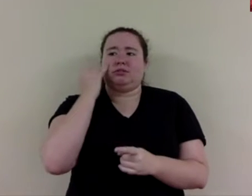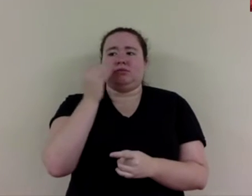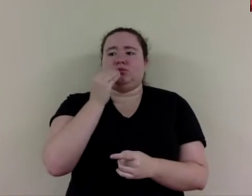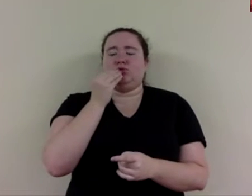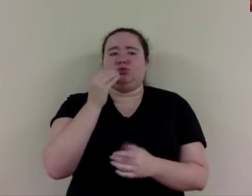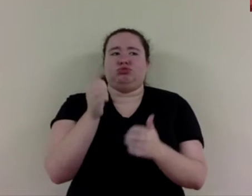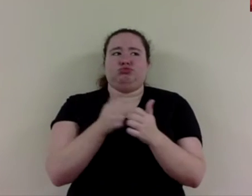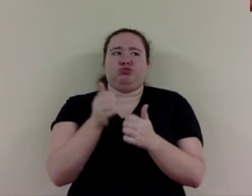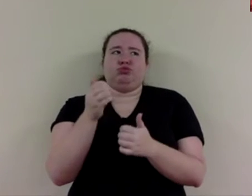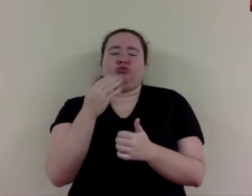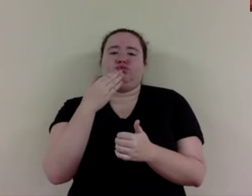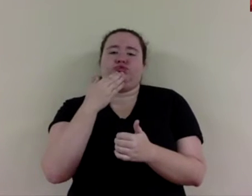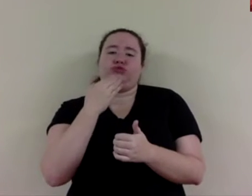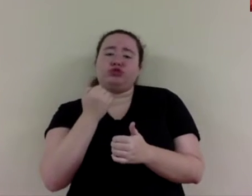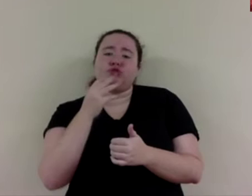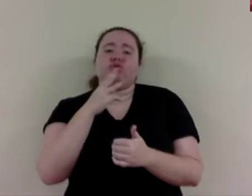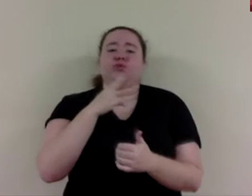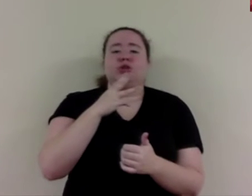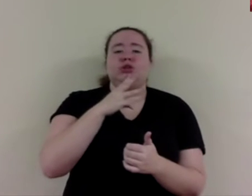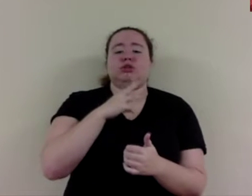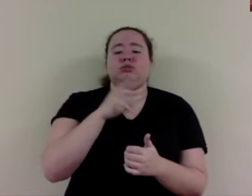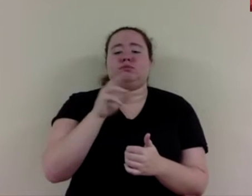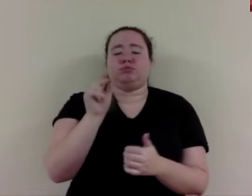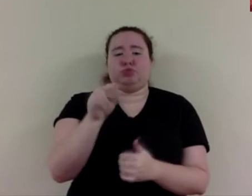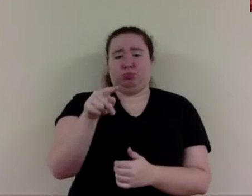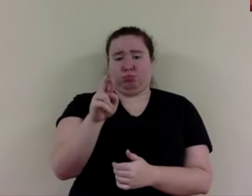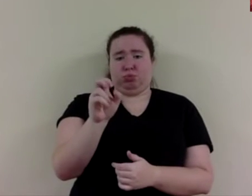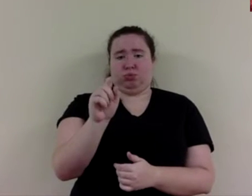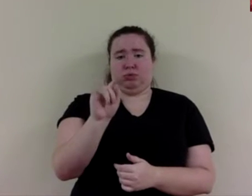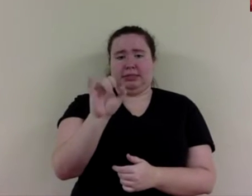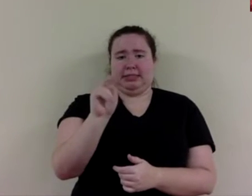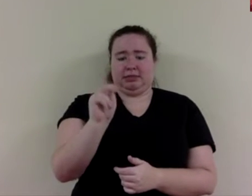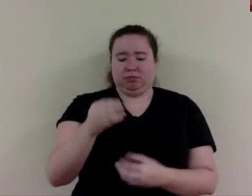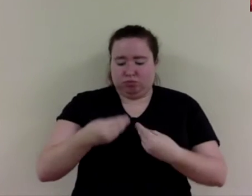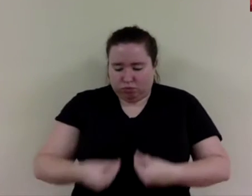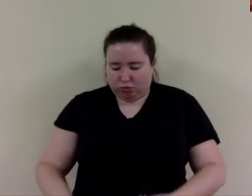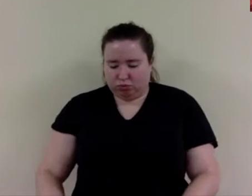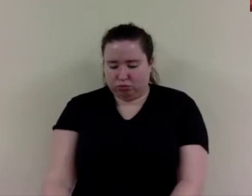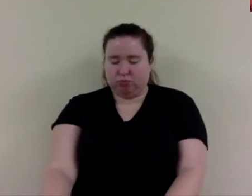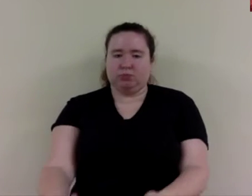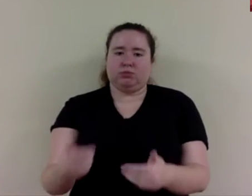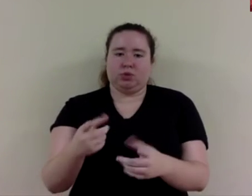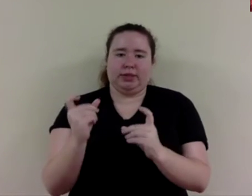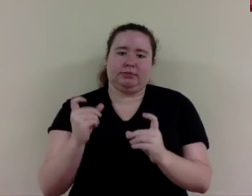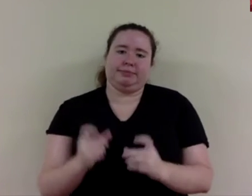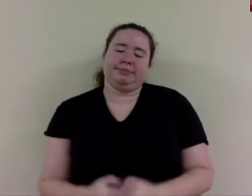sugar, those materials that do not contain protein will pass relatively quickly through your stomach down to the next organ in the